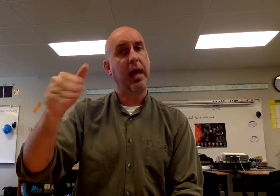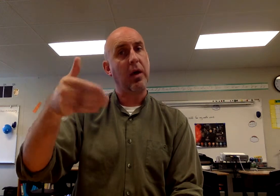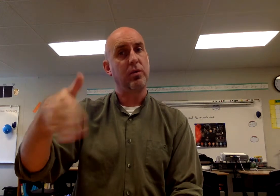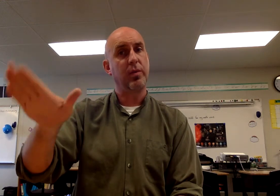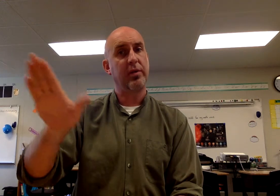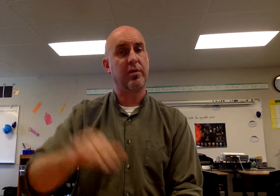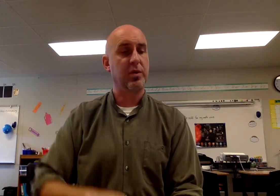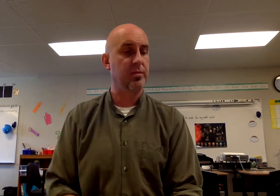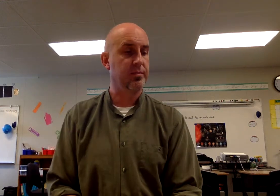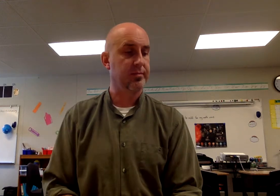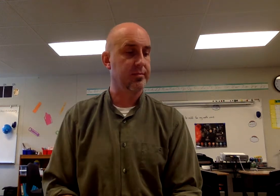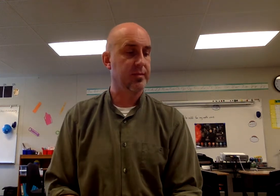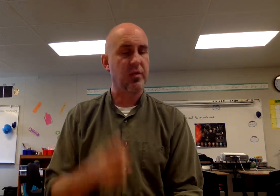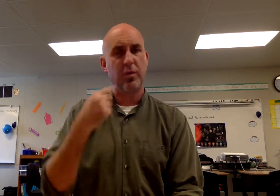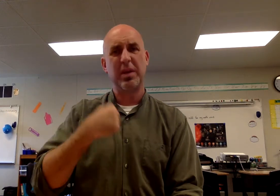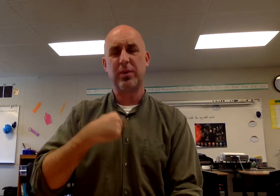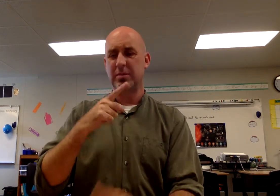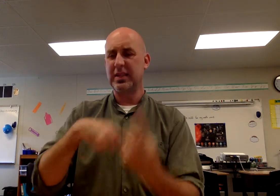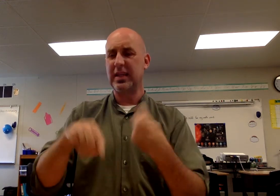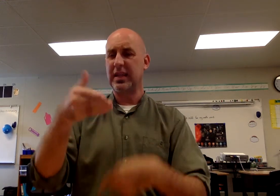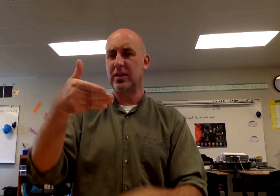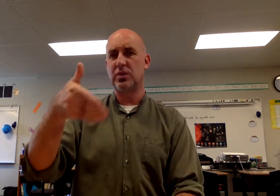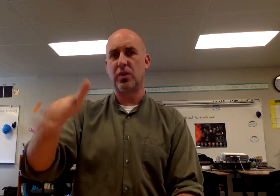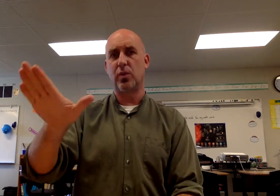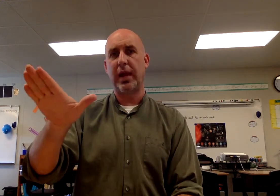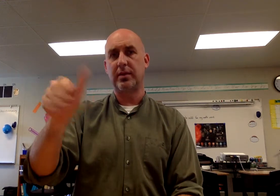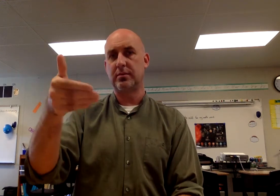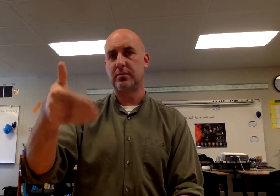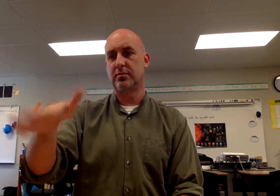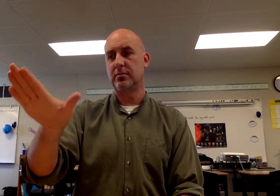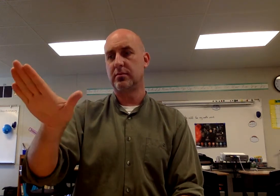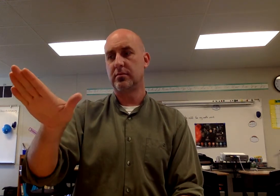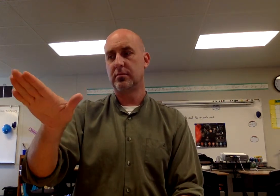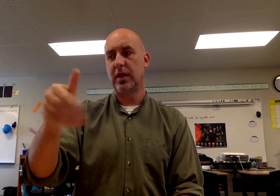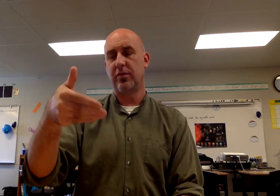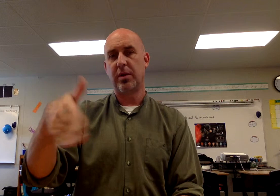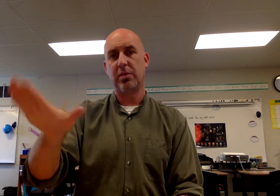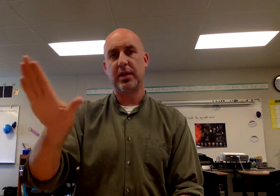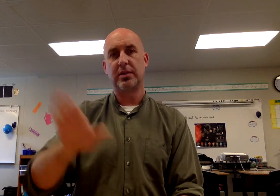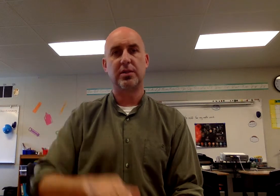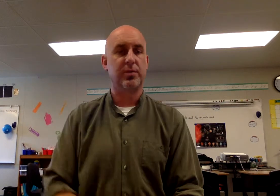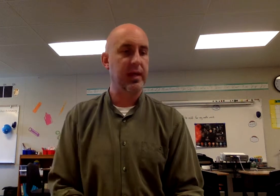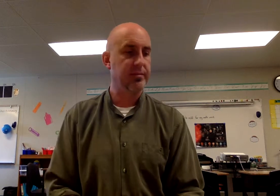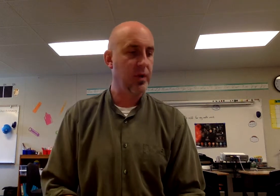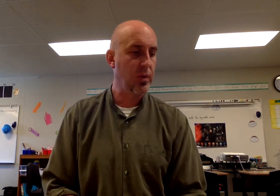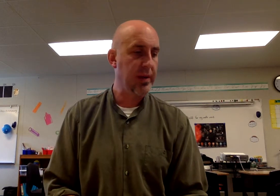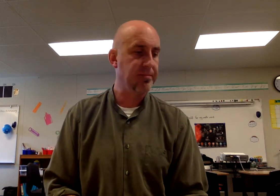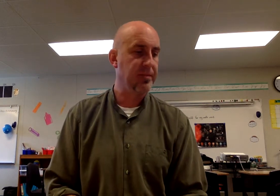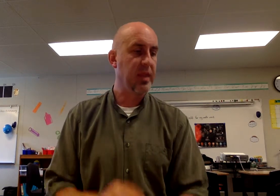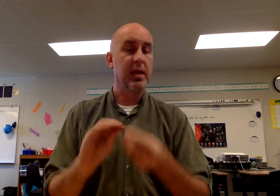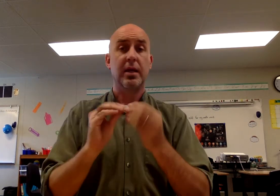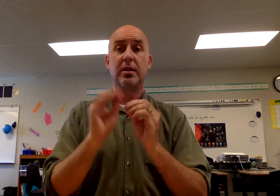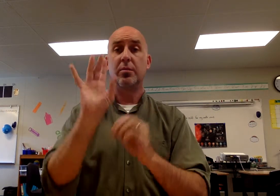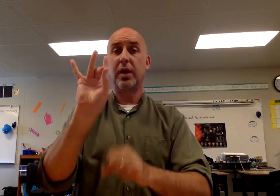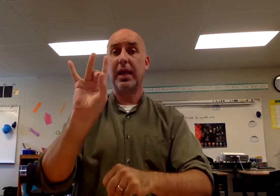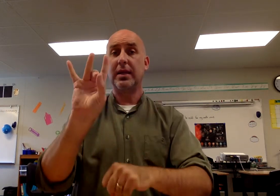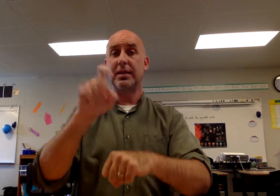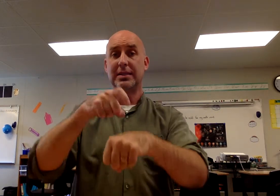out and away from you. For me, when I'm signing, it kind of goes to the right, my body to the right, away. Number 8 is